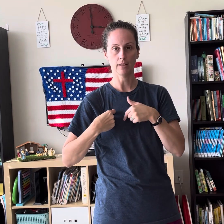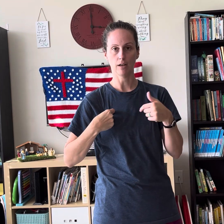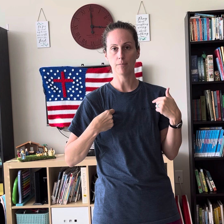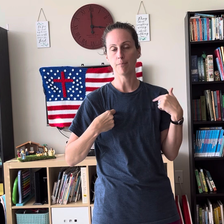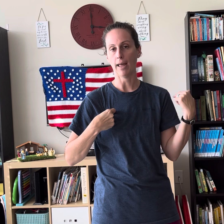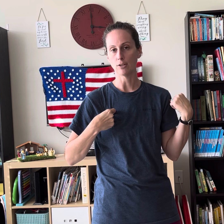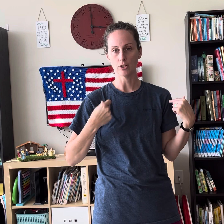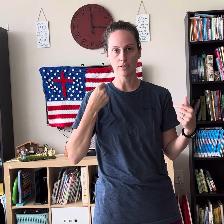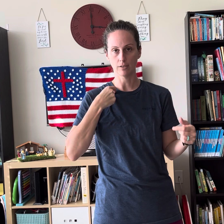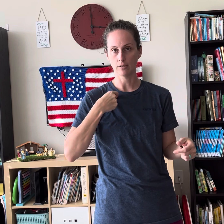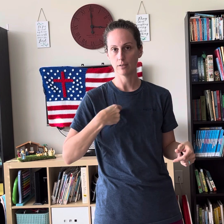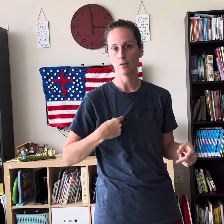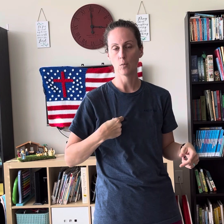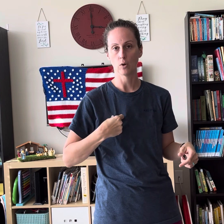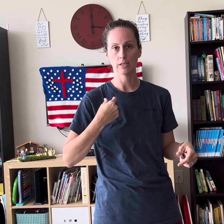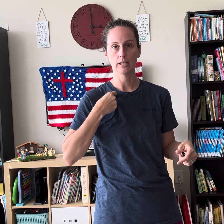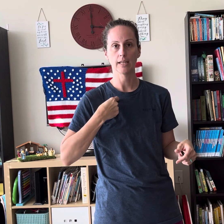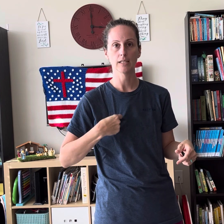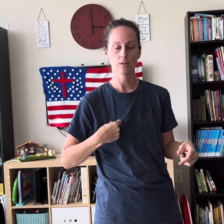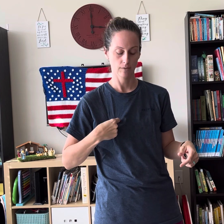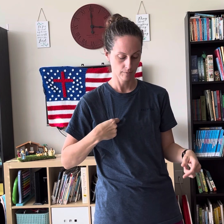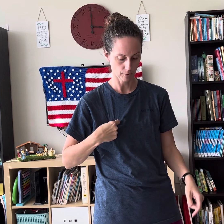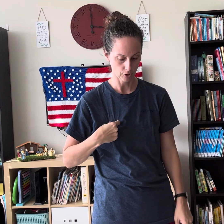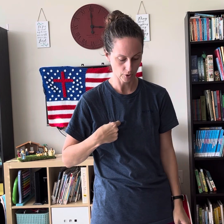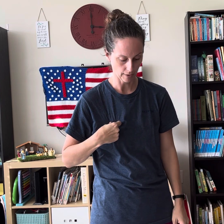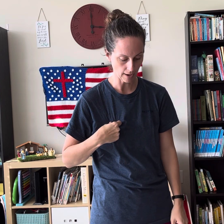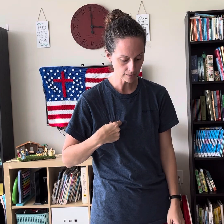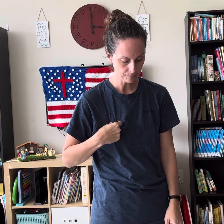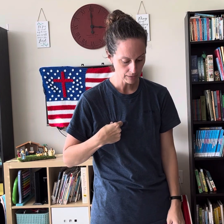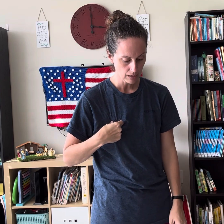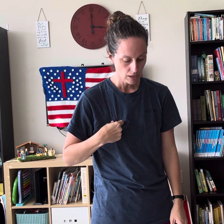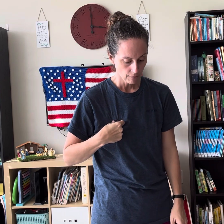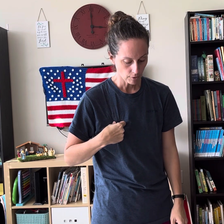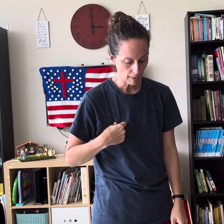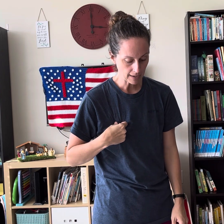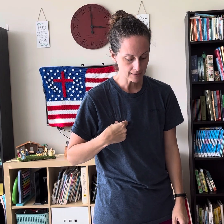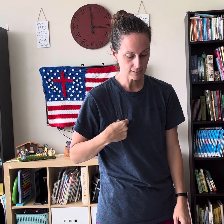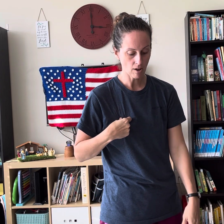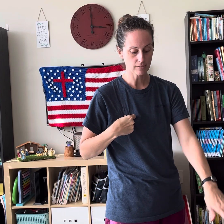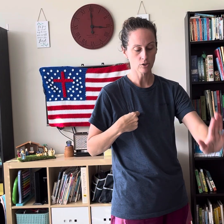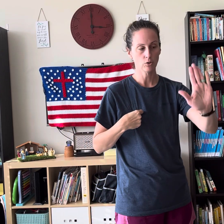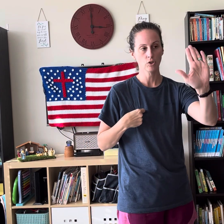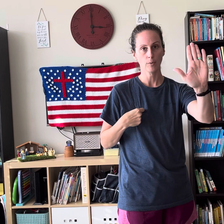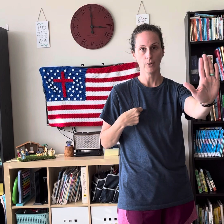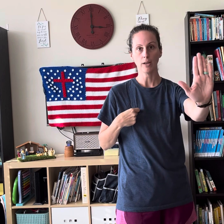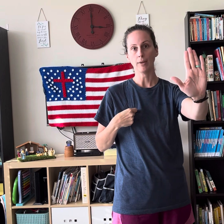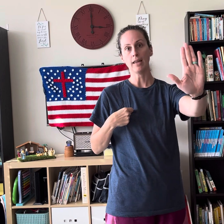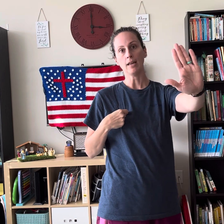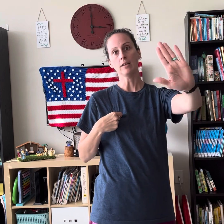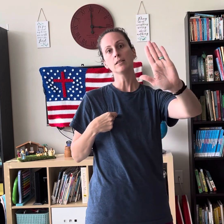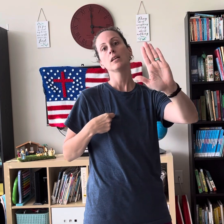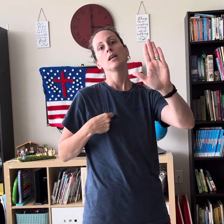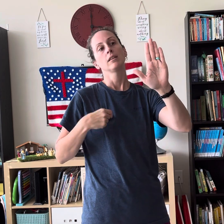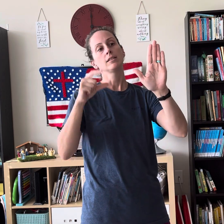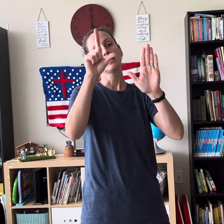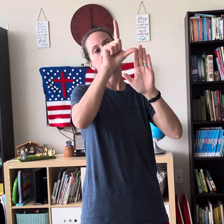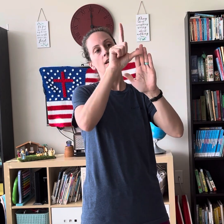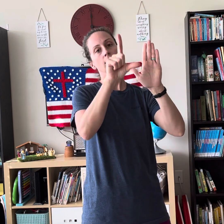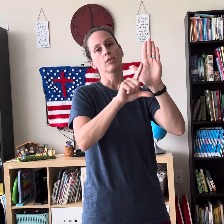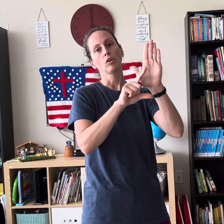their badges and awards and things. We're going to show that. For Madison's Constitution, we're putting up a hand. This is the sign for law,